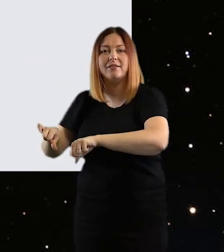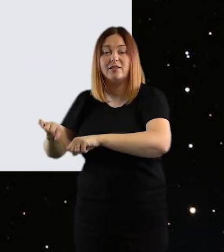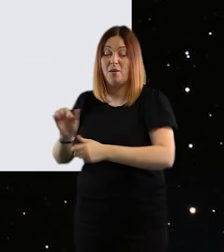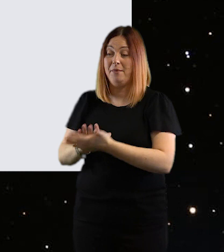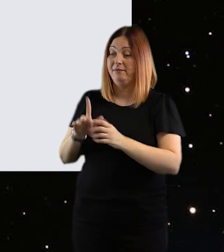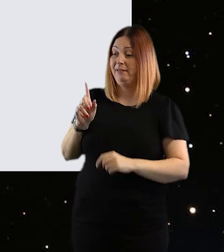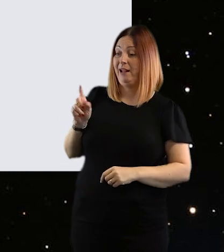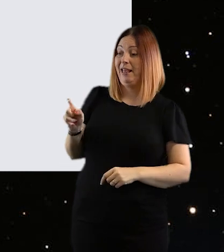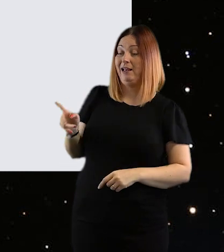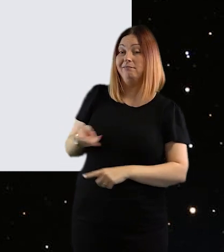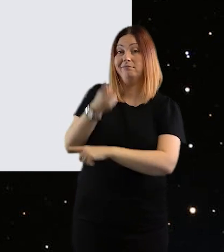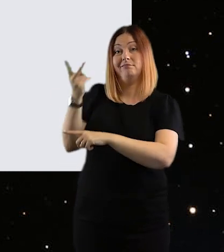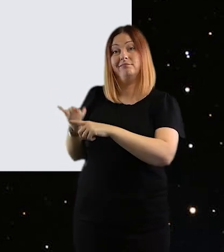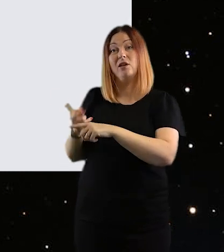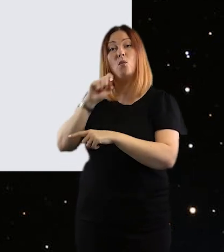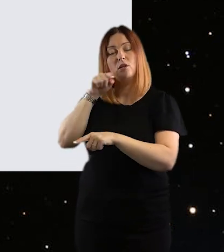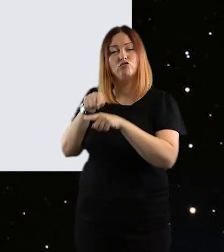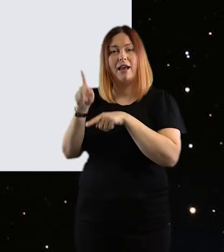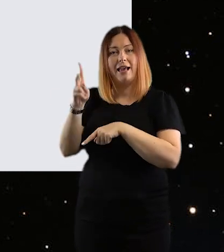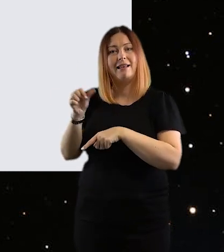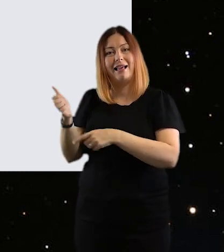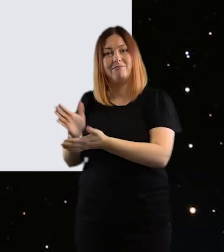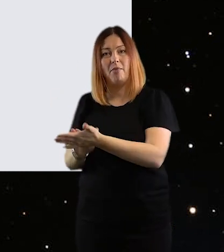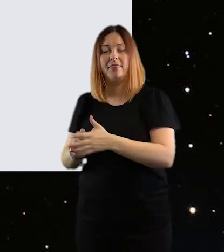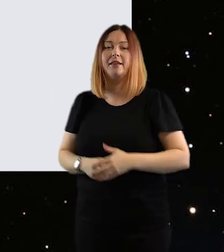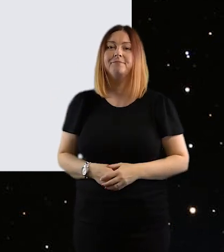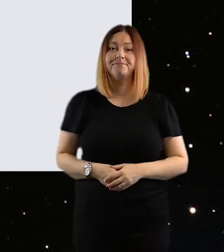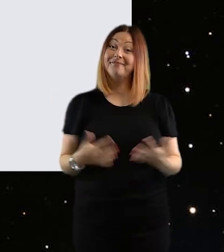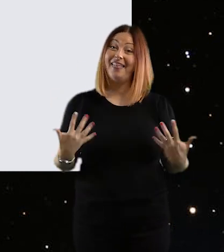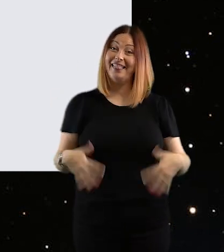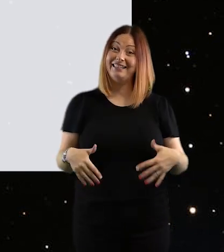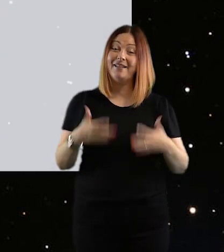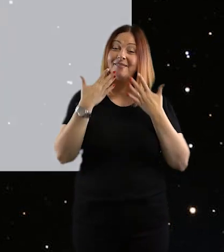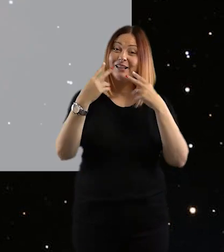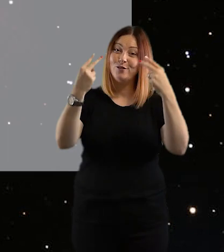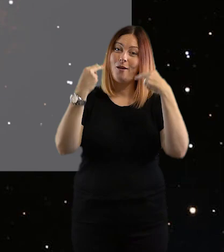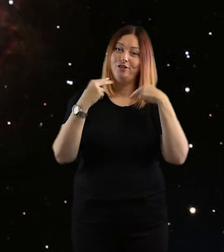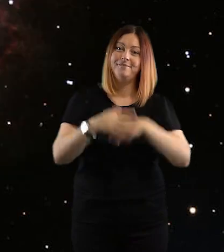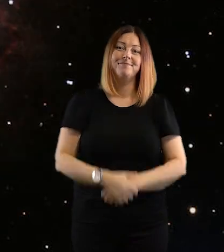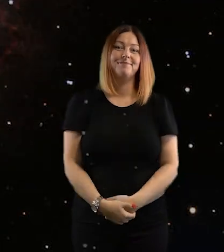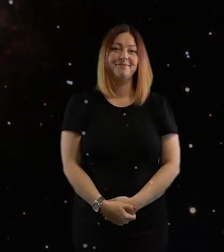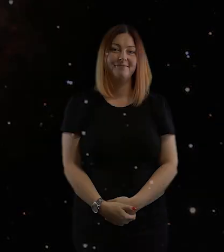ask for the telescope to try again next month. But that's it. You're all done. Thanks for watching.